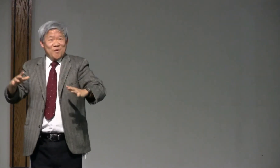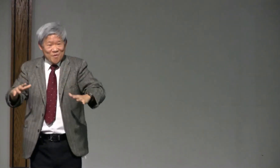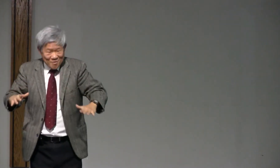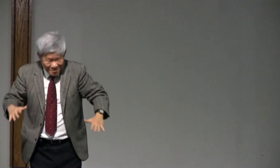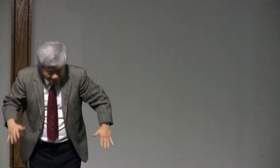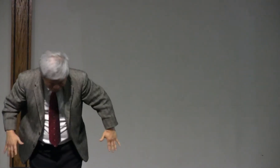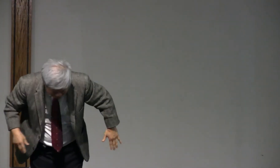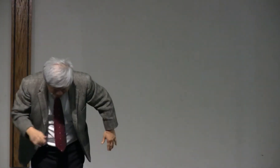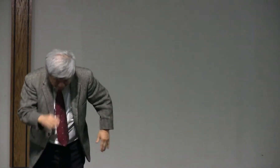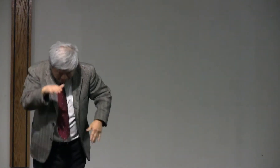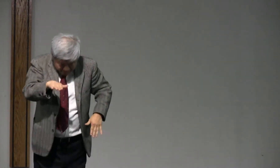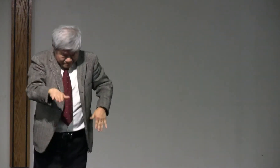waves.